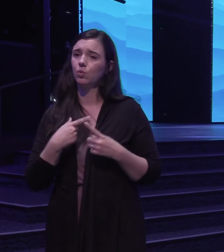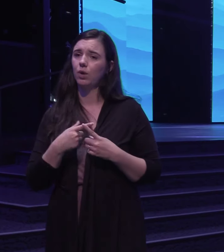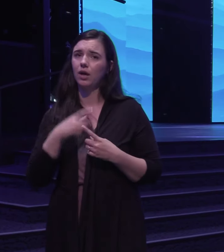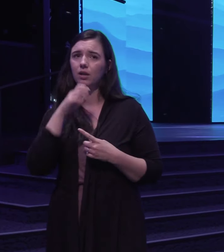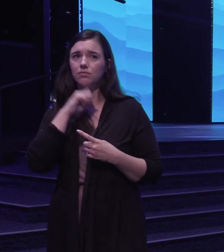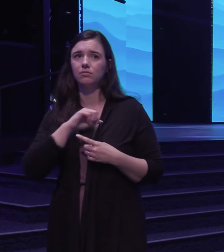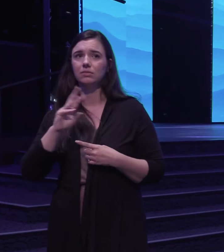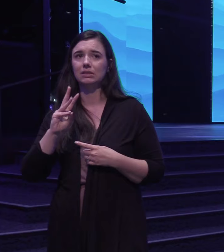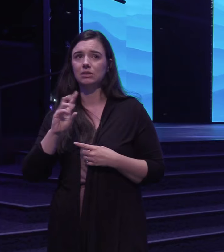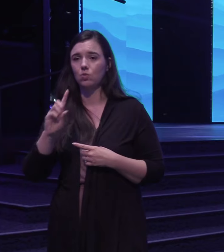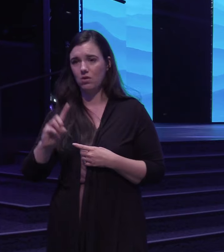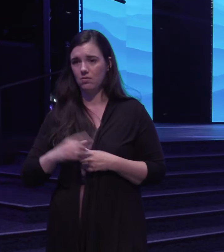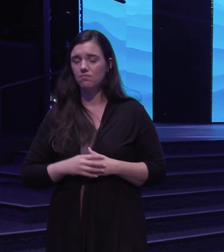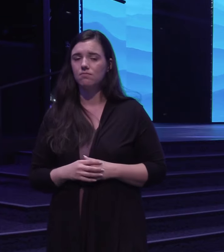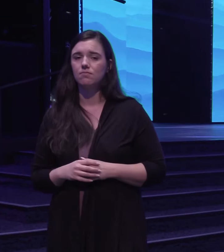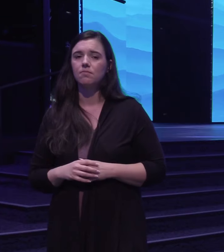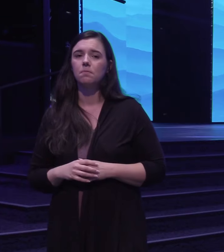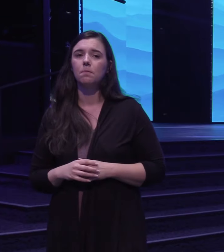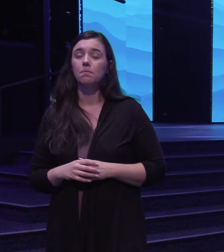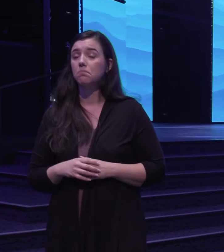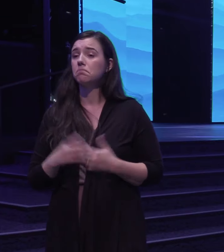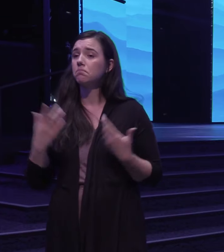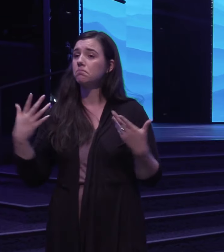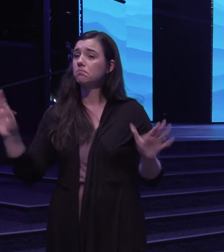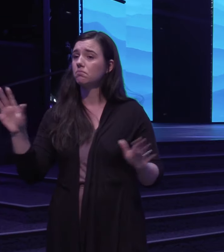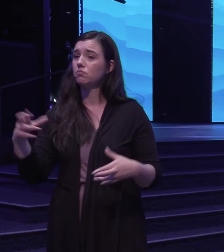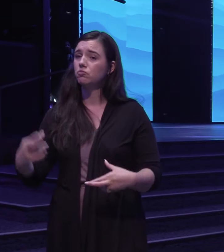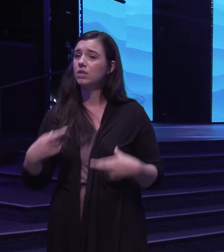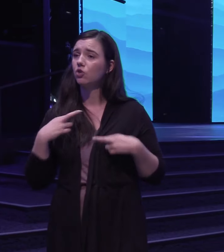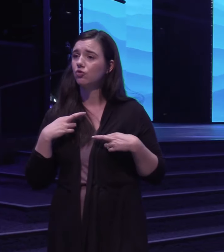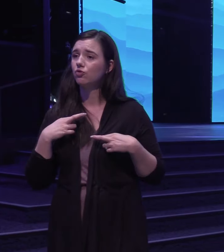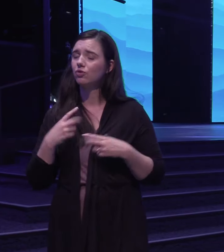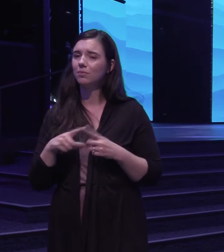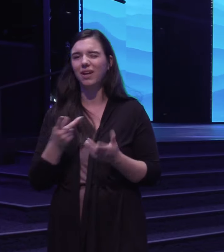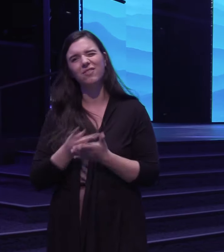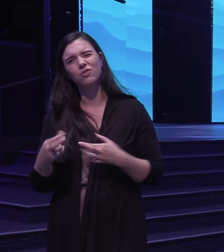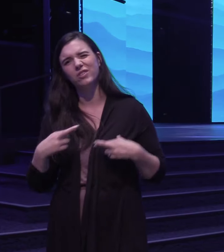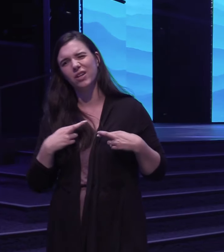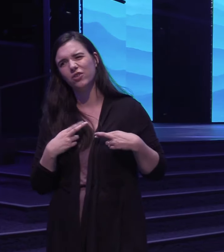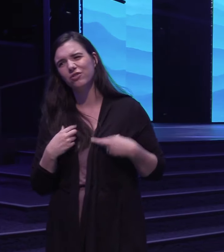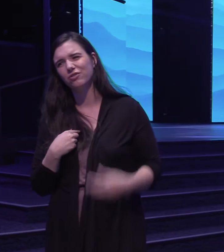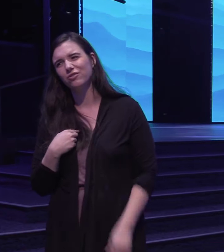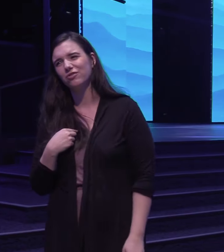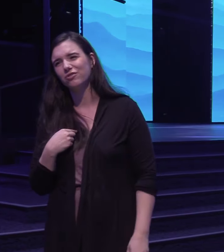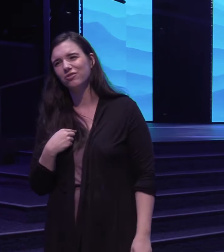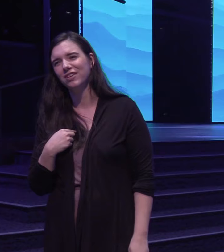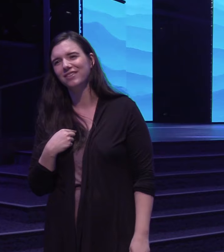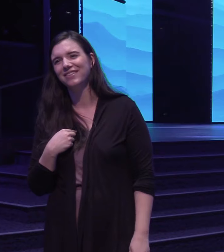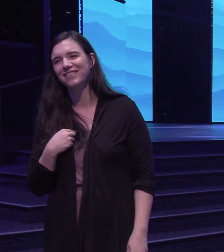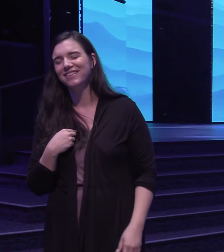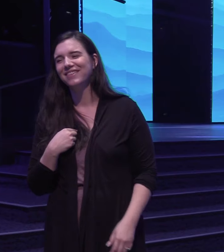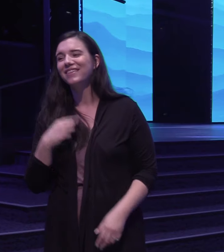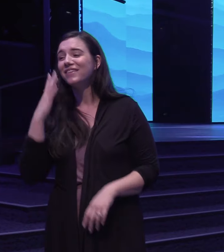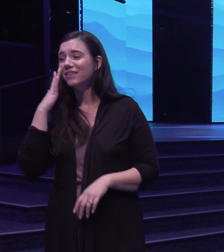turned 61. And I did. But I failed retirement